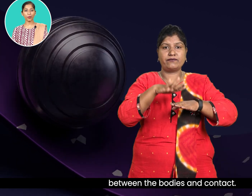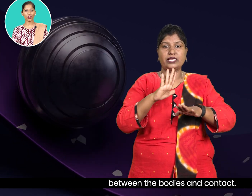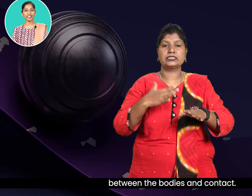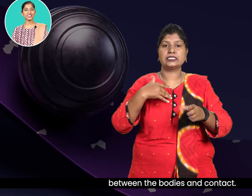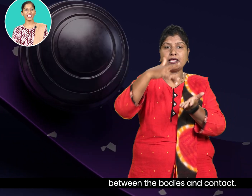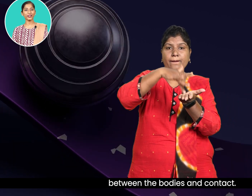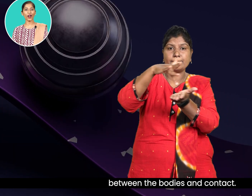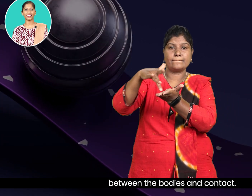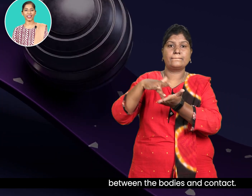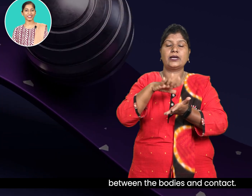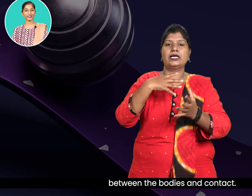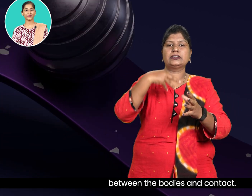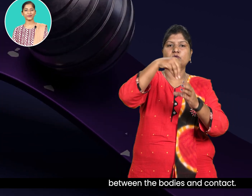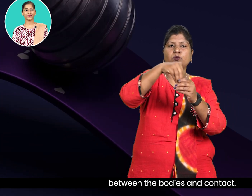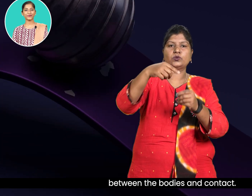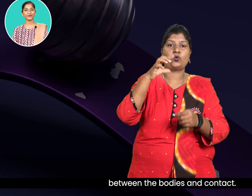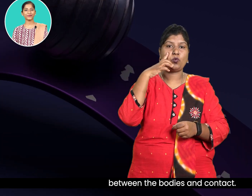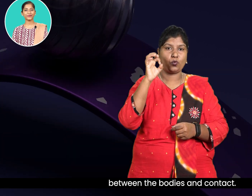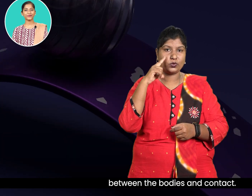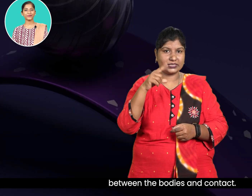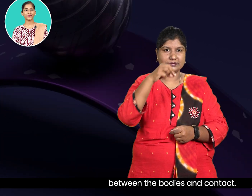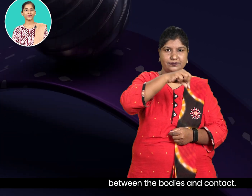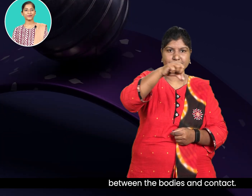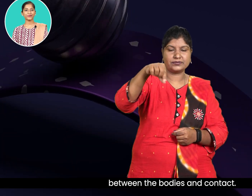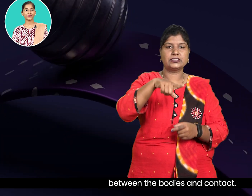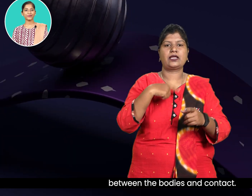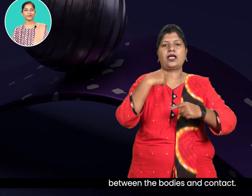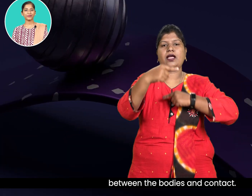between the bodies in contact.